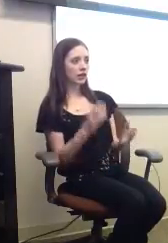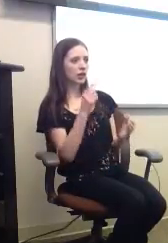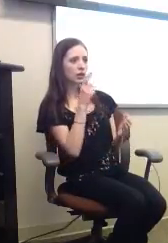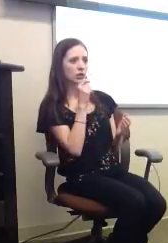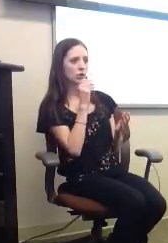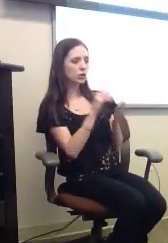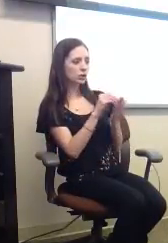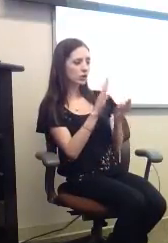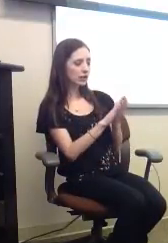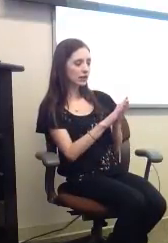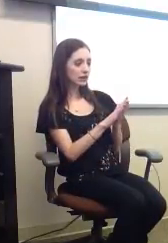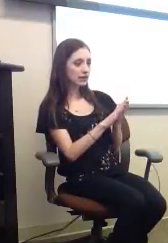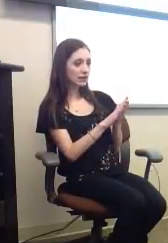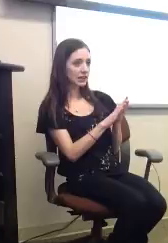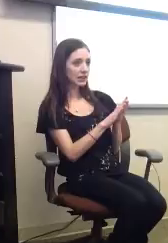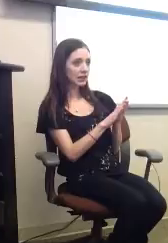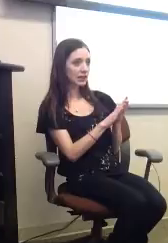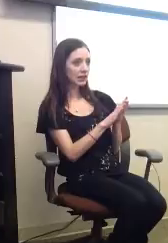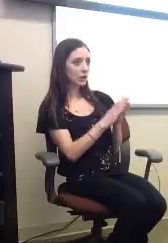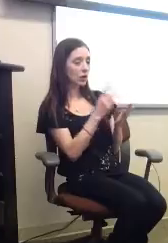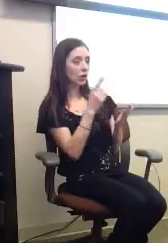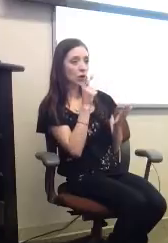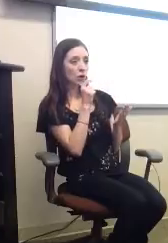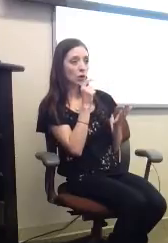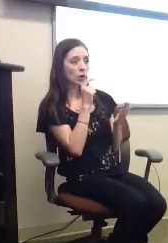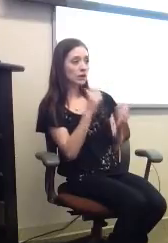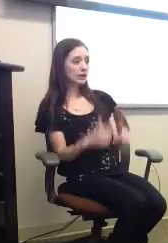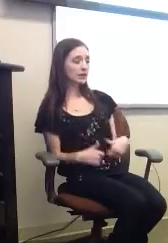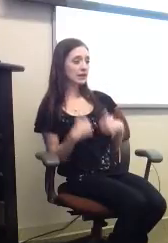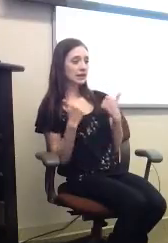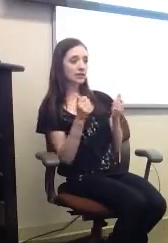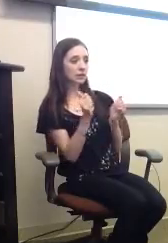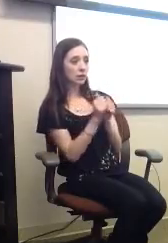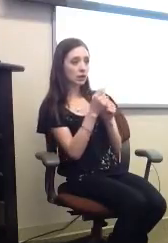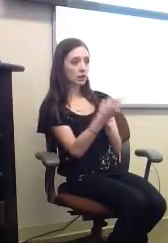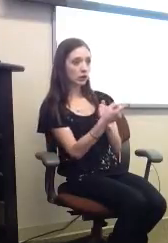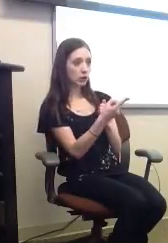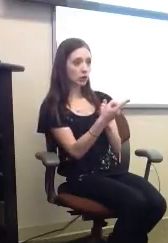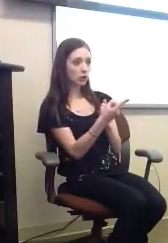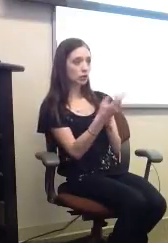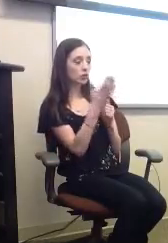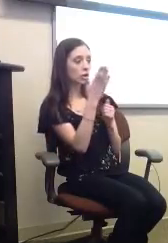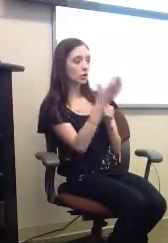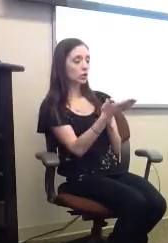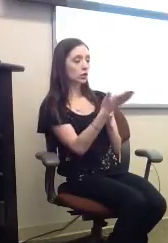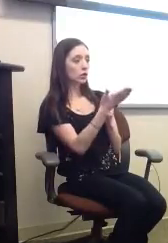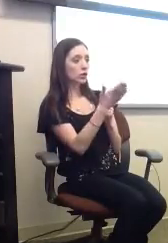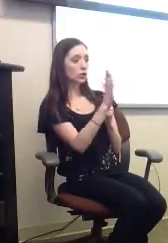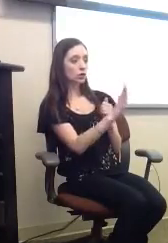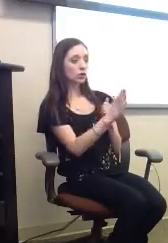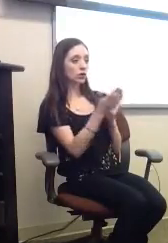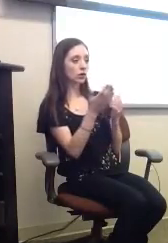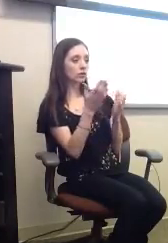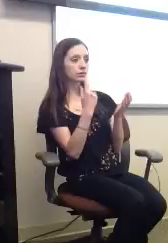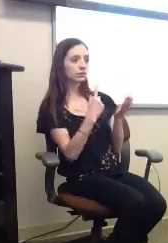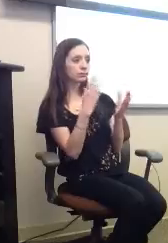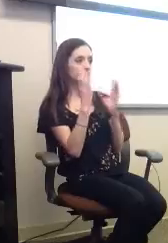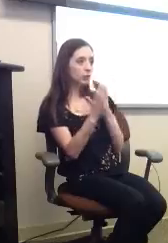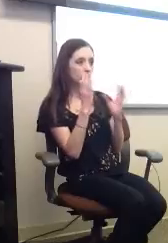is living, is there anyone else living with you? What's the situation? So you're having that conversation with them if you feel that we're not capturing. yeah, but